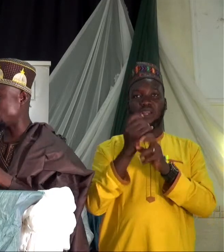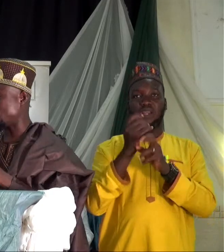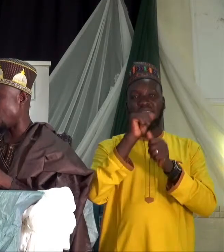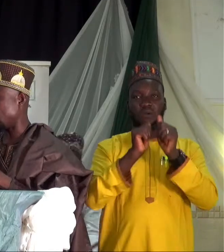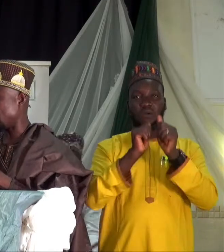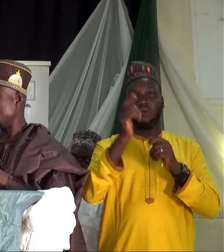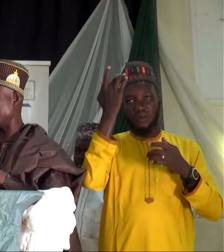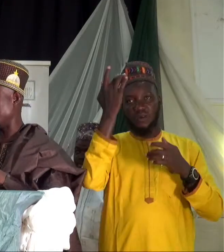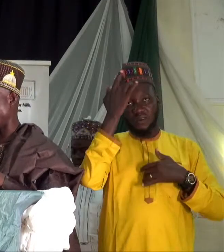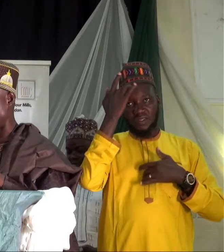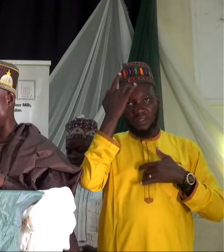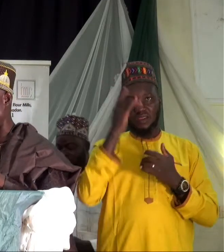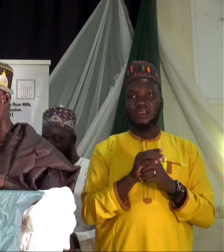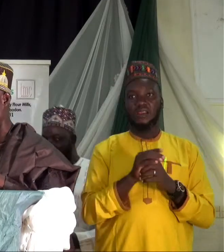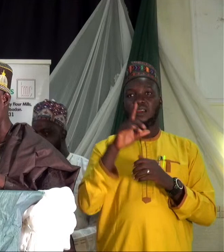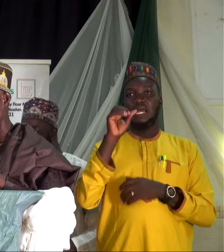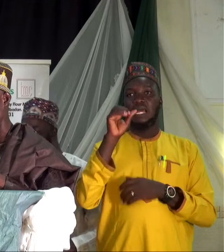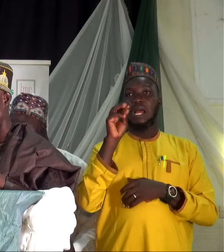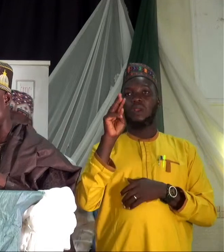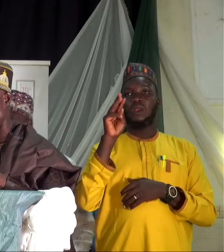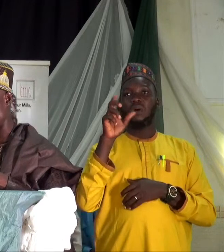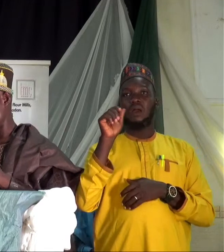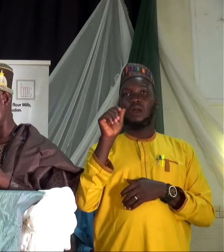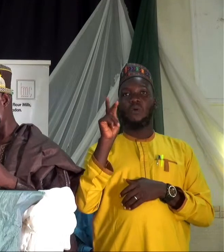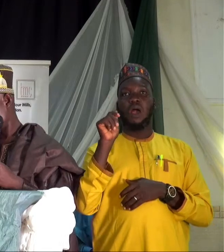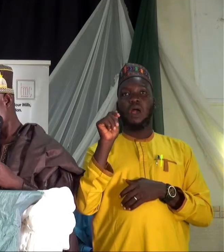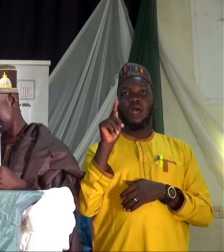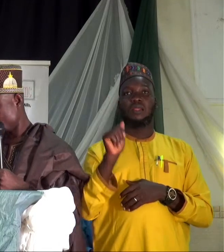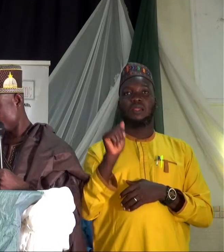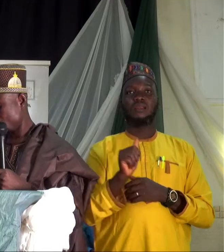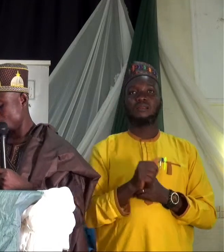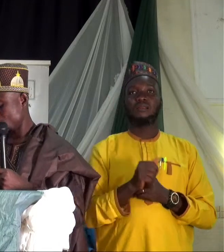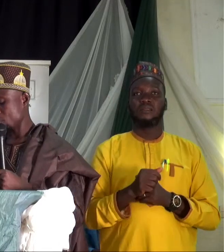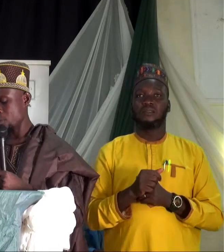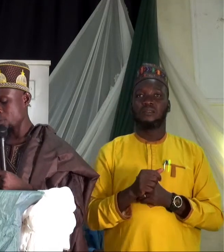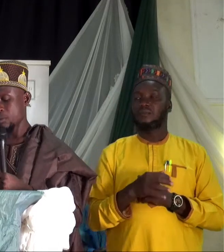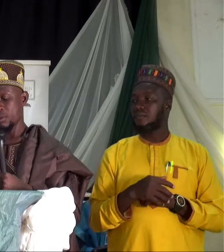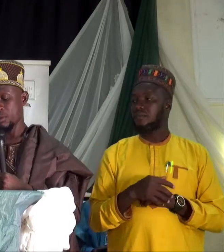water? Illa Billahi Lahaniyila. We want to speak, we want to shout loud and clear.